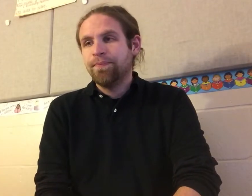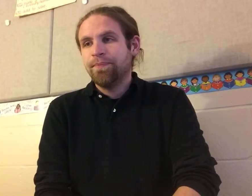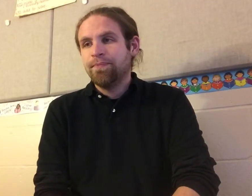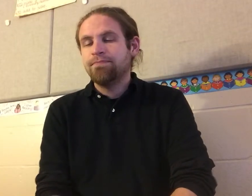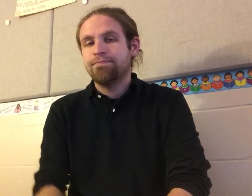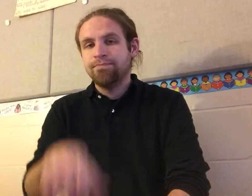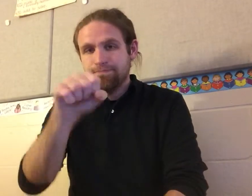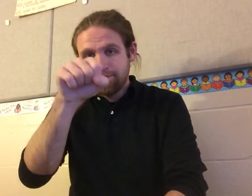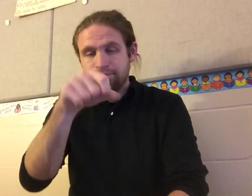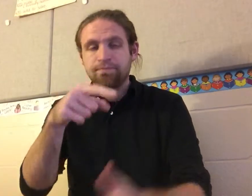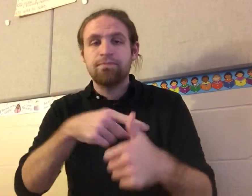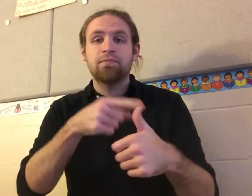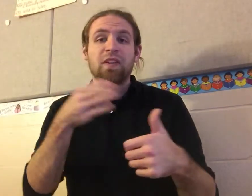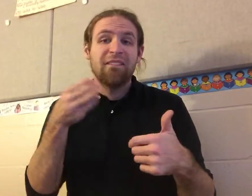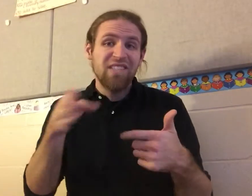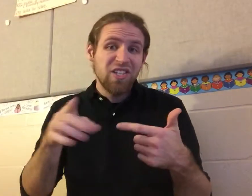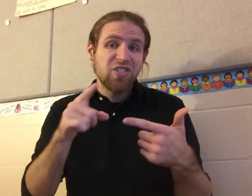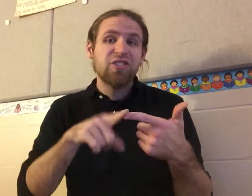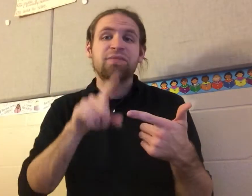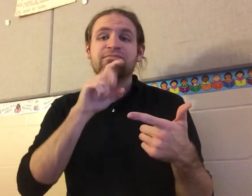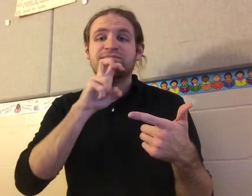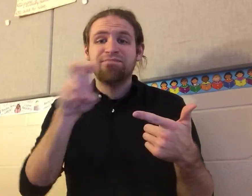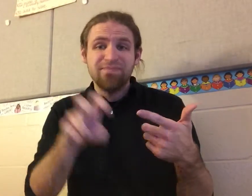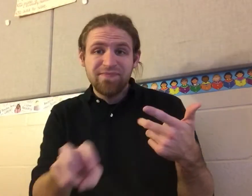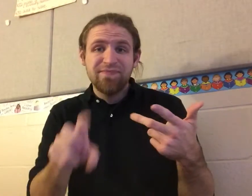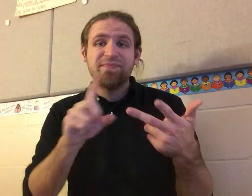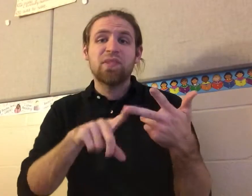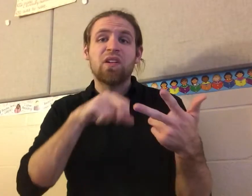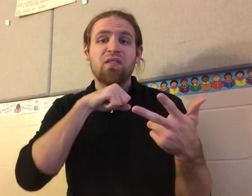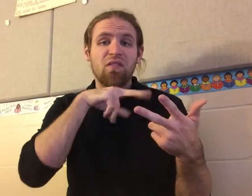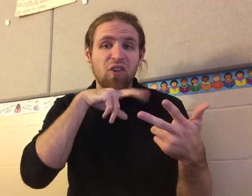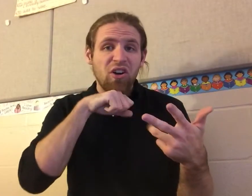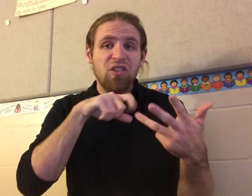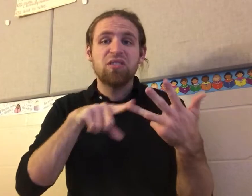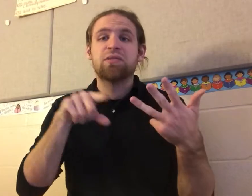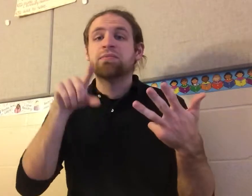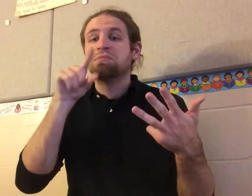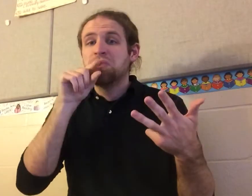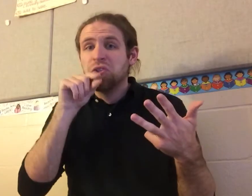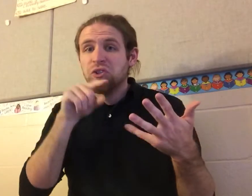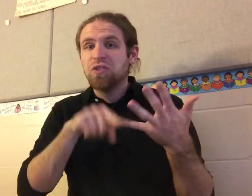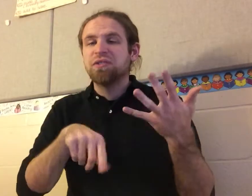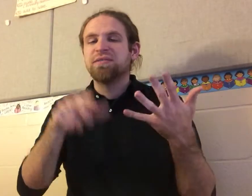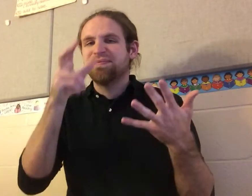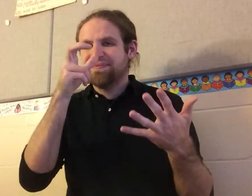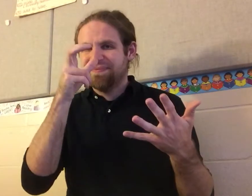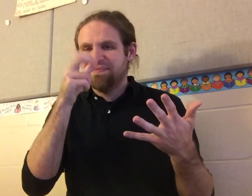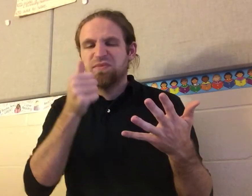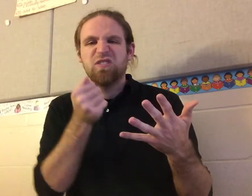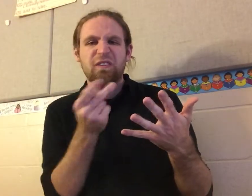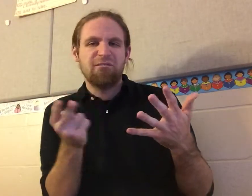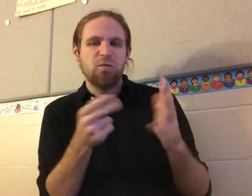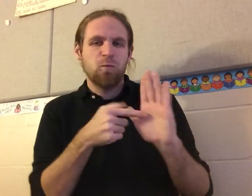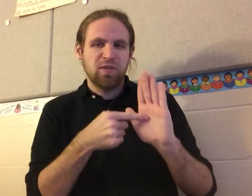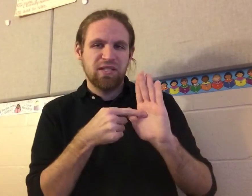Yes, fish, snakes, frogs, birds, and insects are just a few of the animal groups you